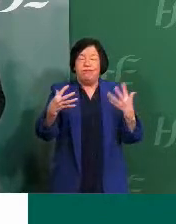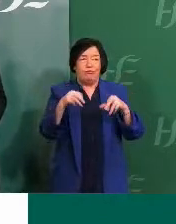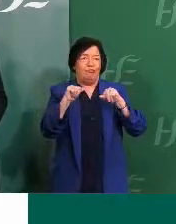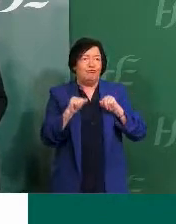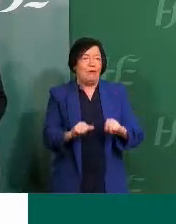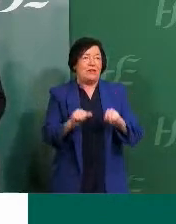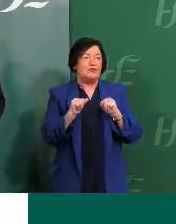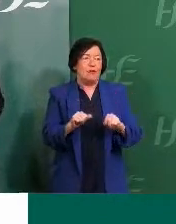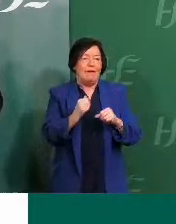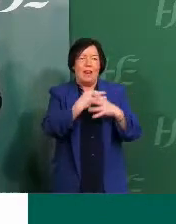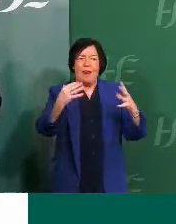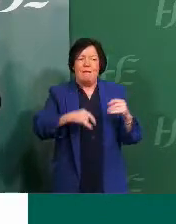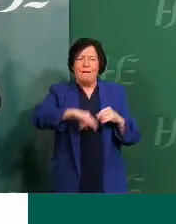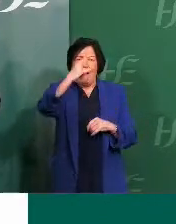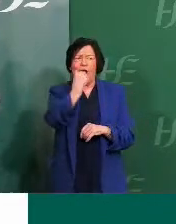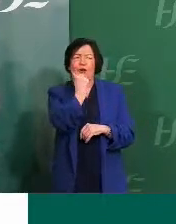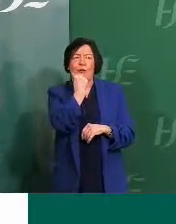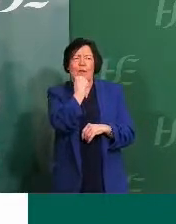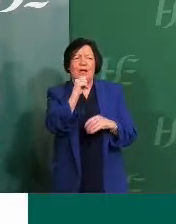pressure. So very high numbers there,